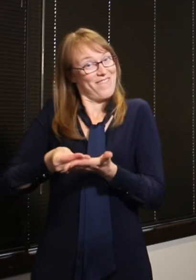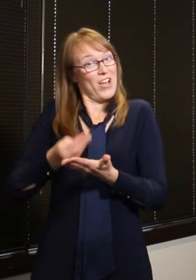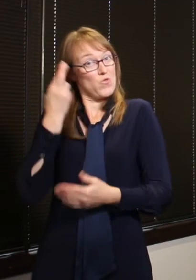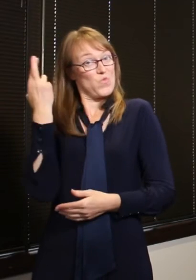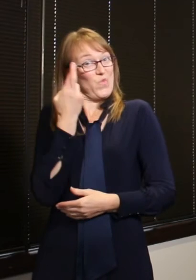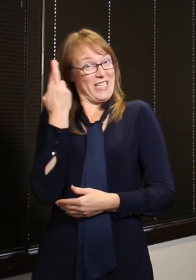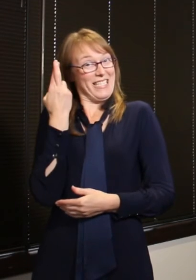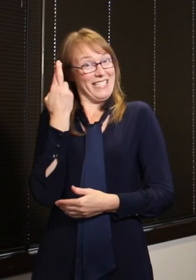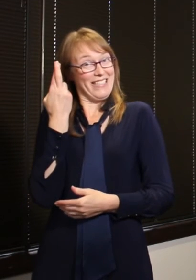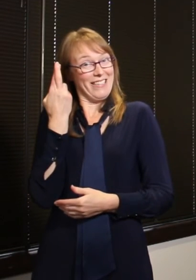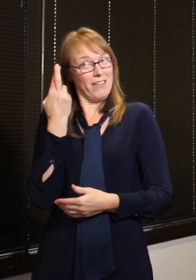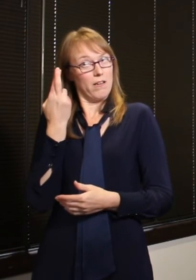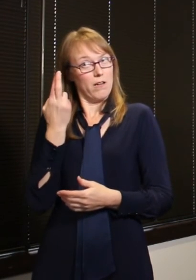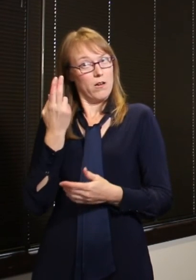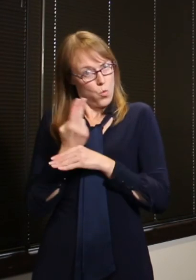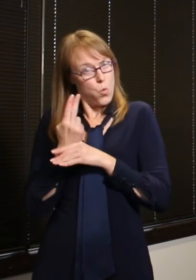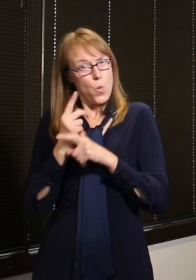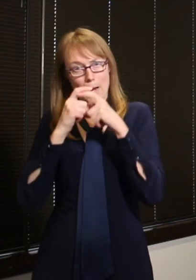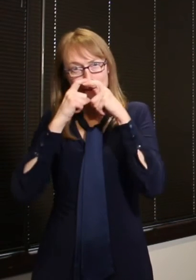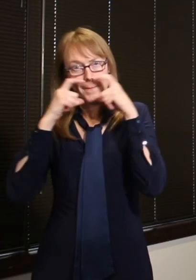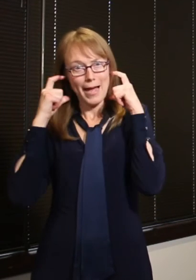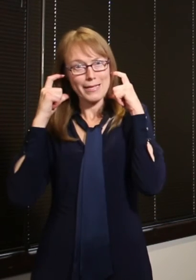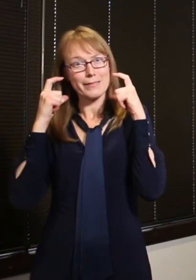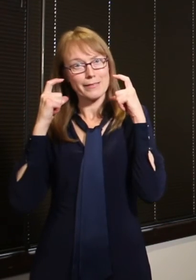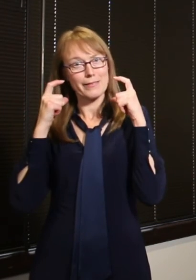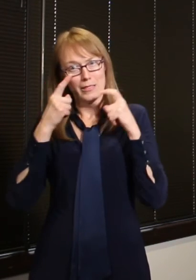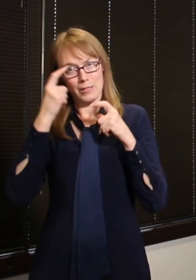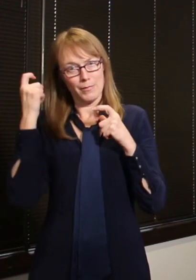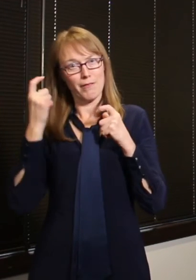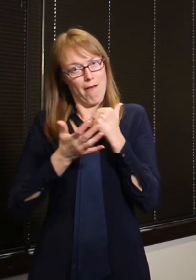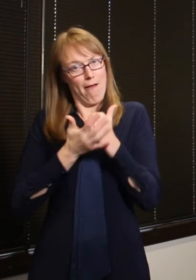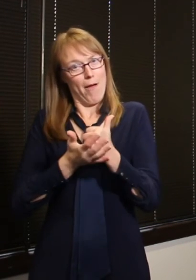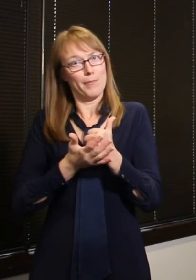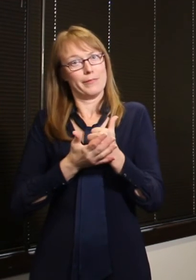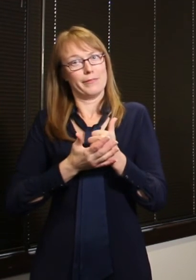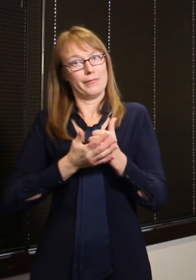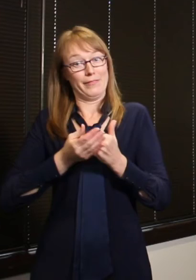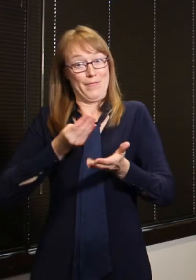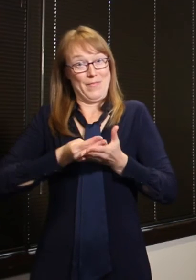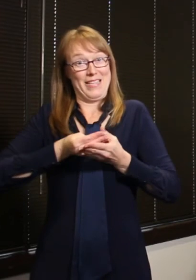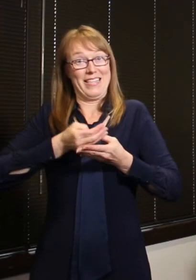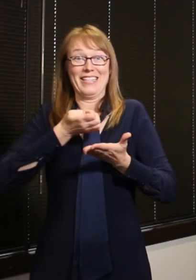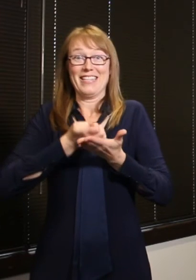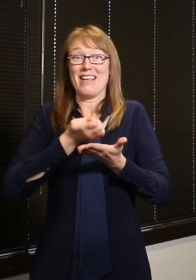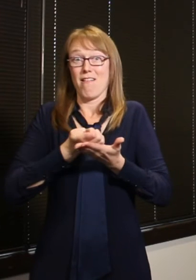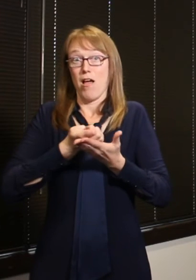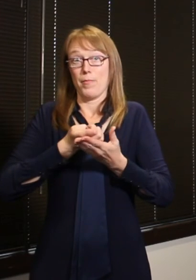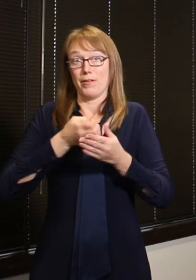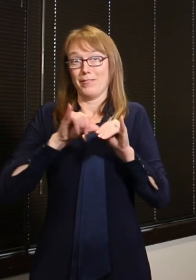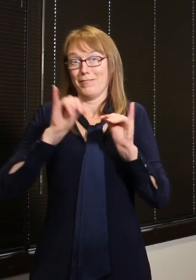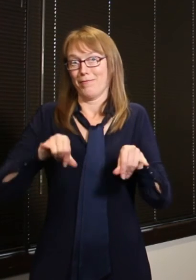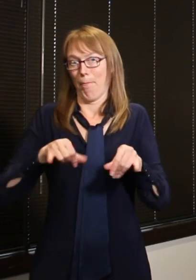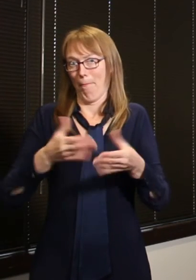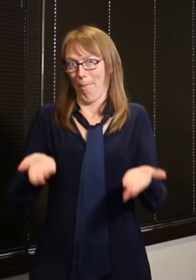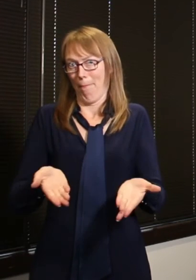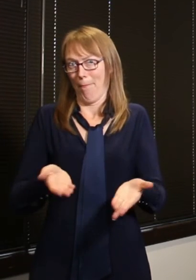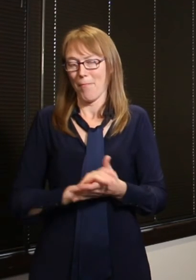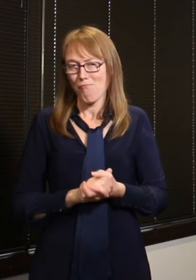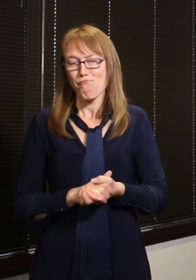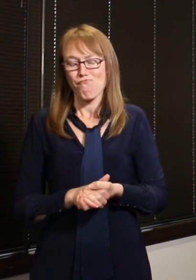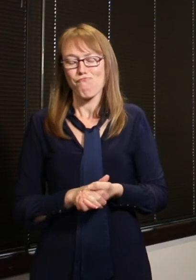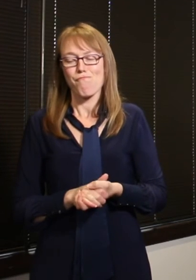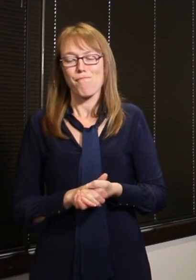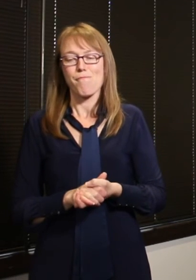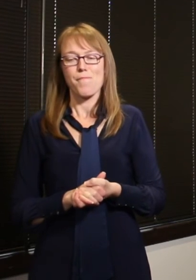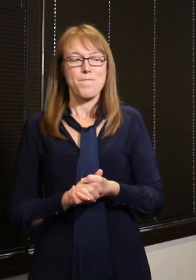point of this article. But this cartoon was just merely a reflection of what states are doing right now as far as mask